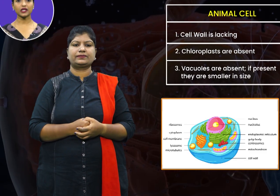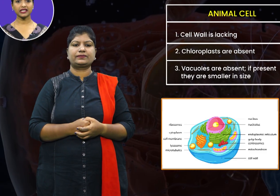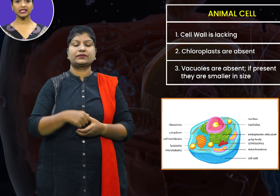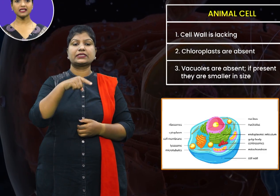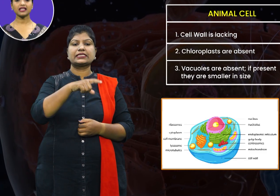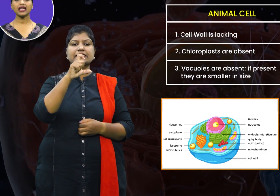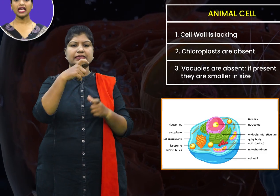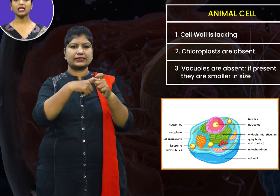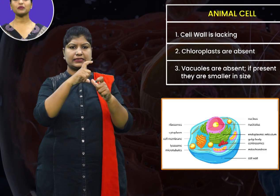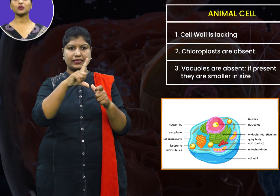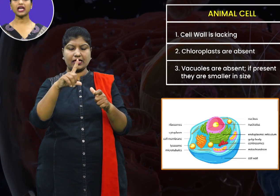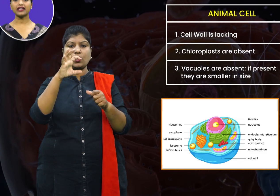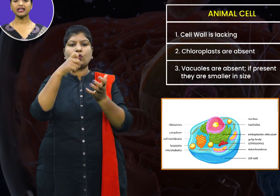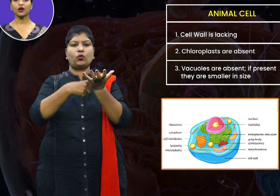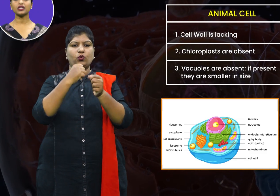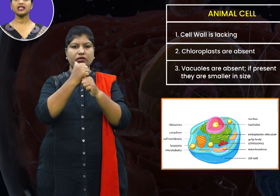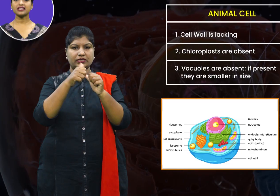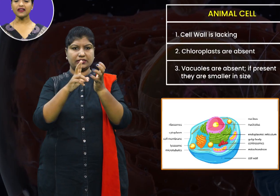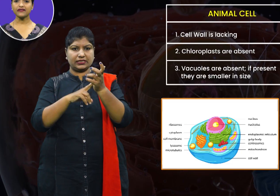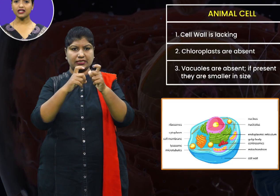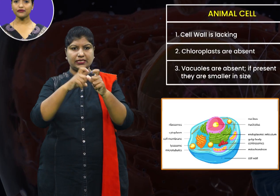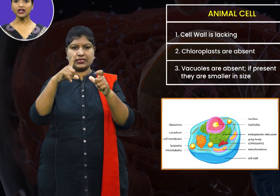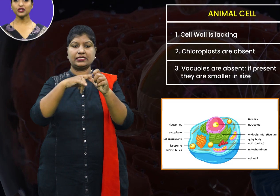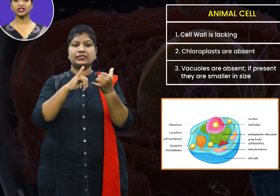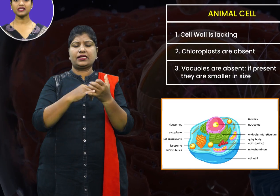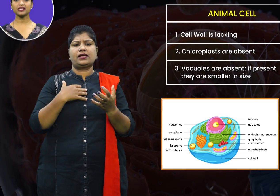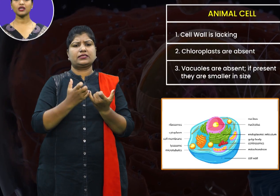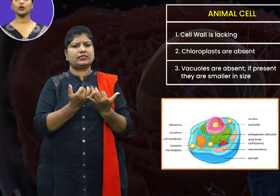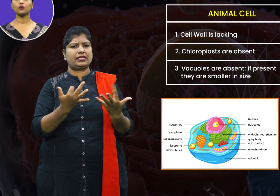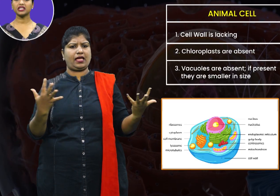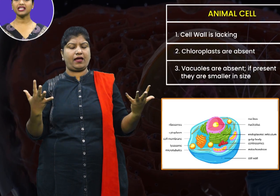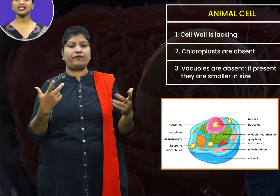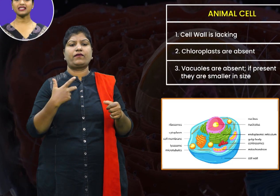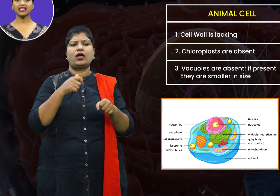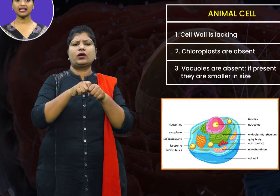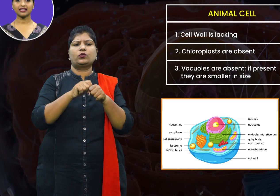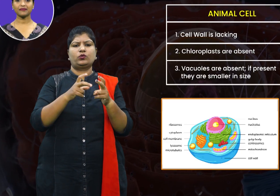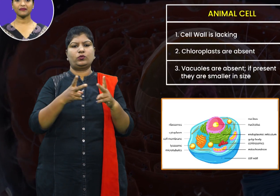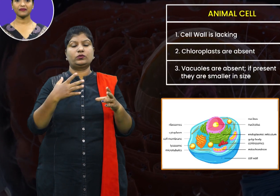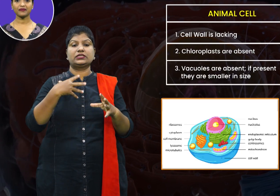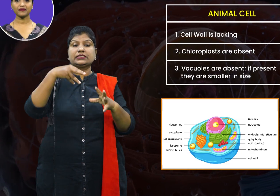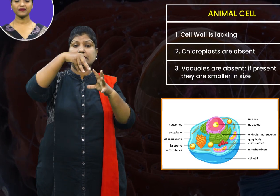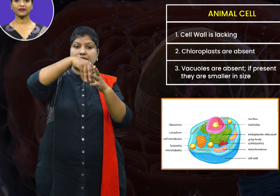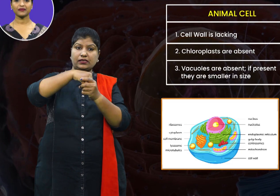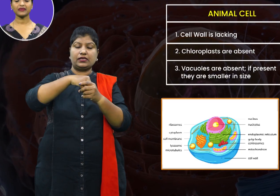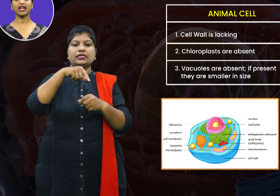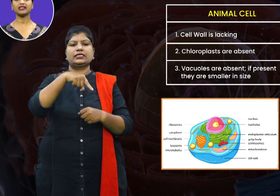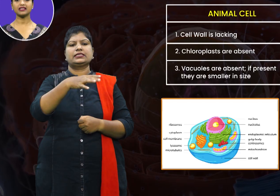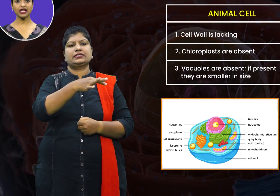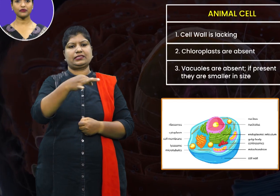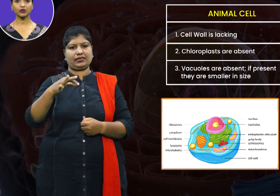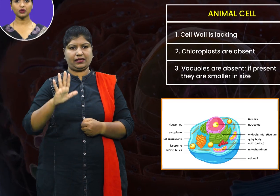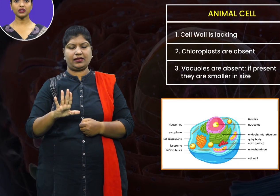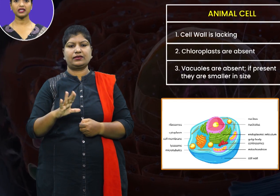Cell organelles help to carry out several functions within the cell,